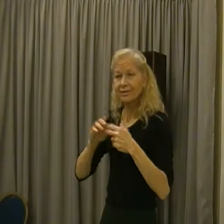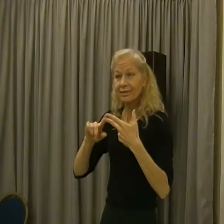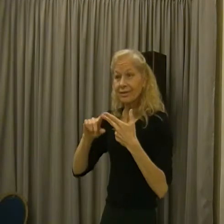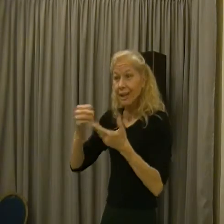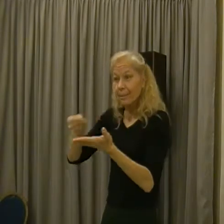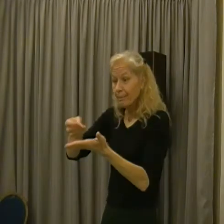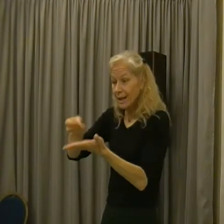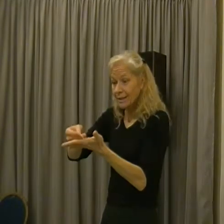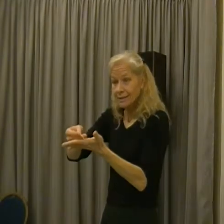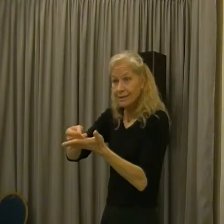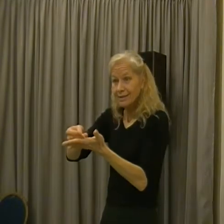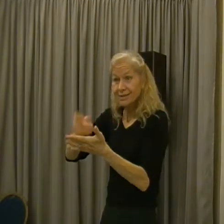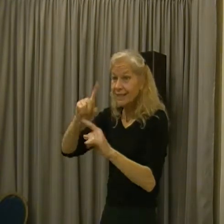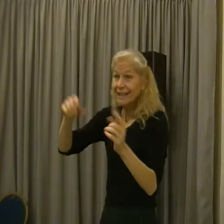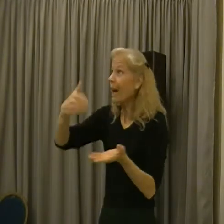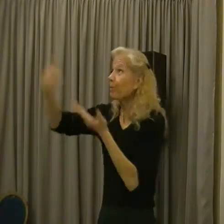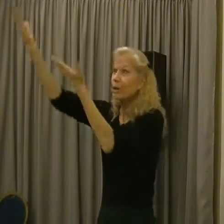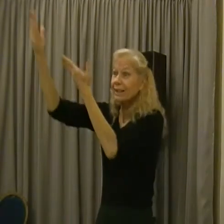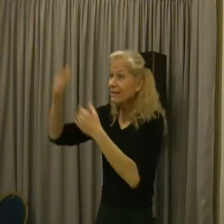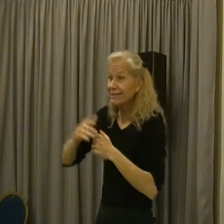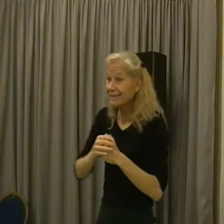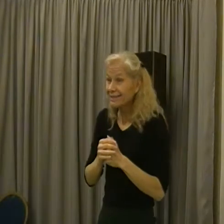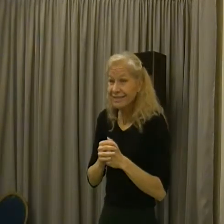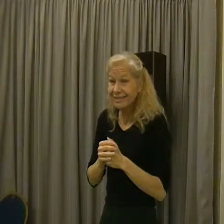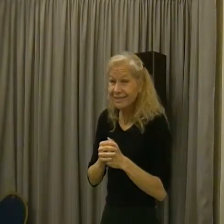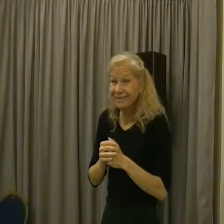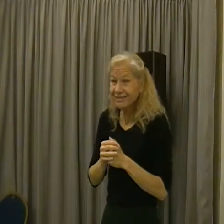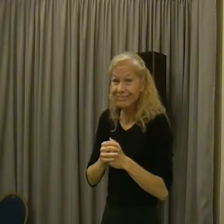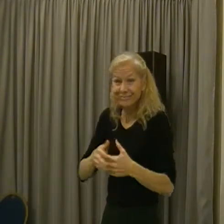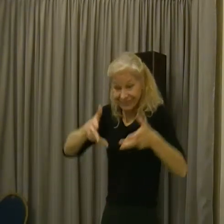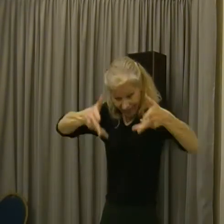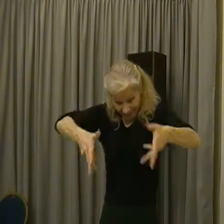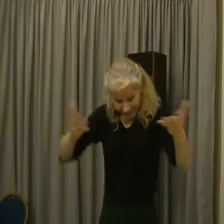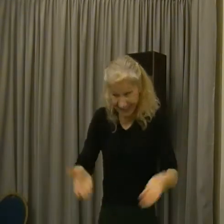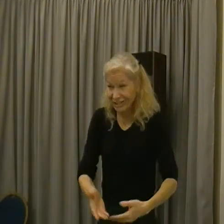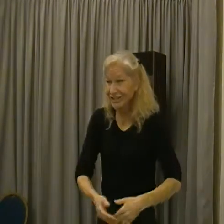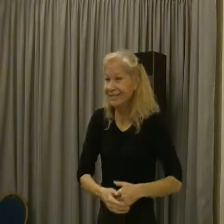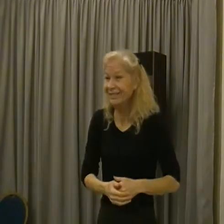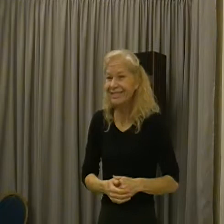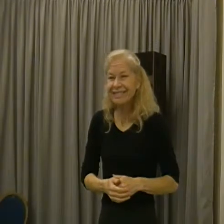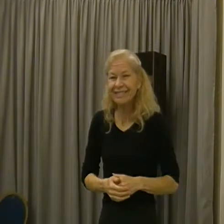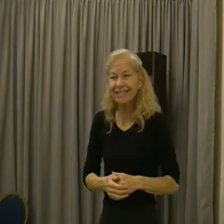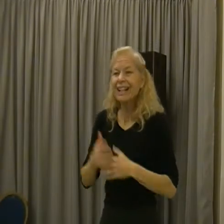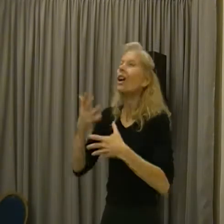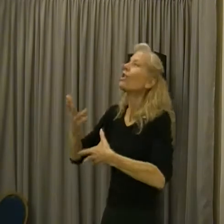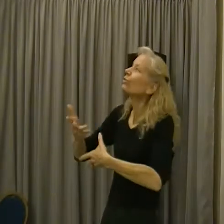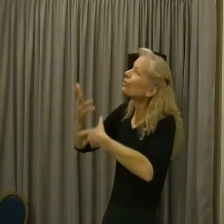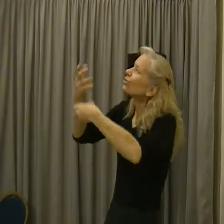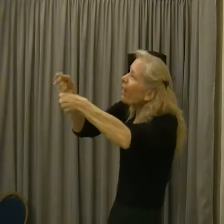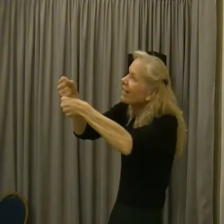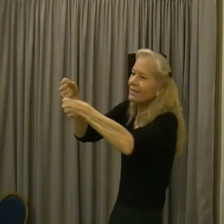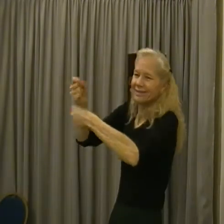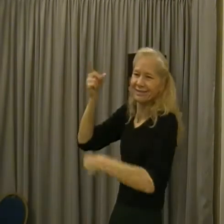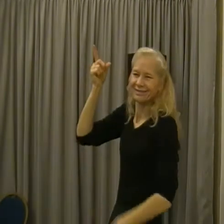riches." But trust in who? Trust in God. His righteousness is indeed true riches. By the